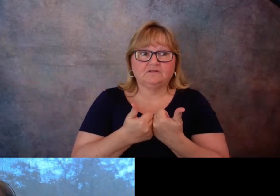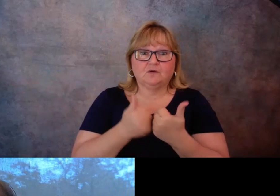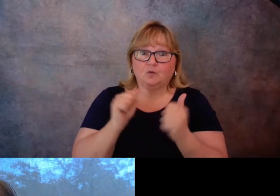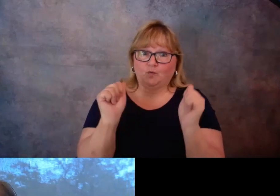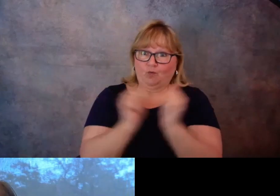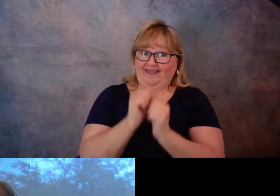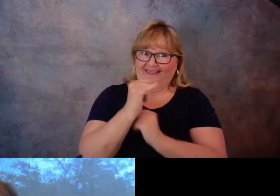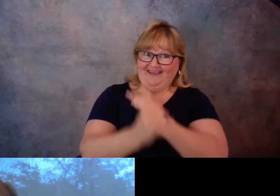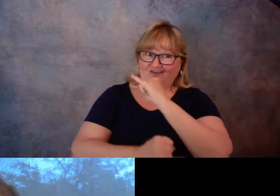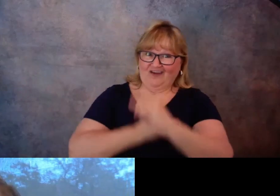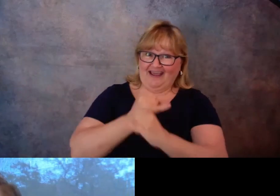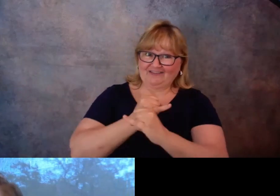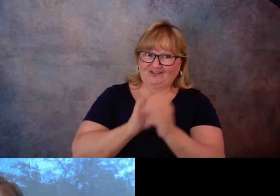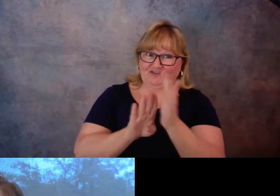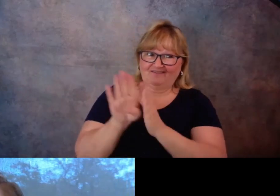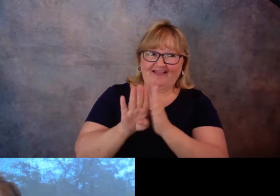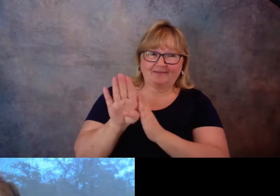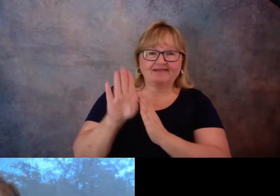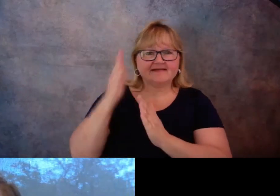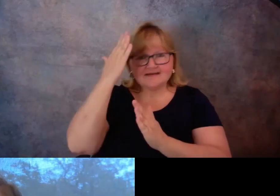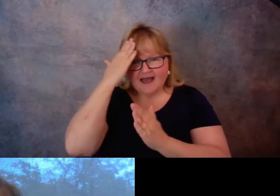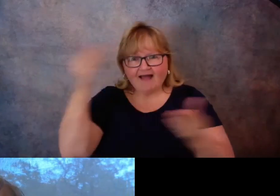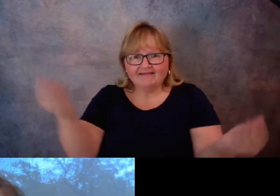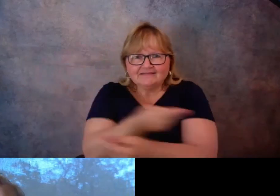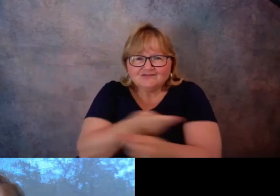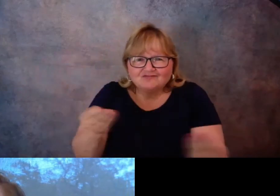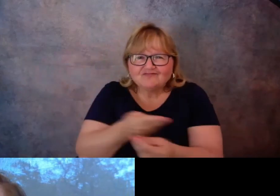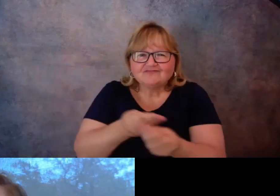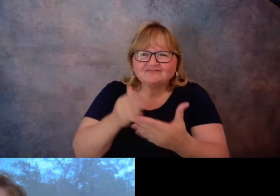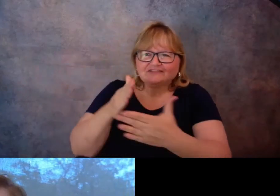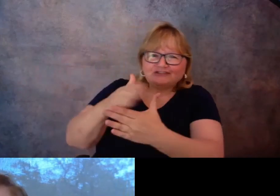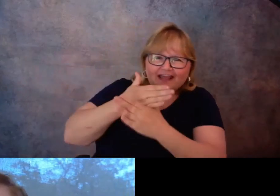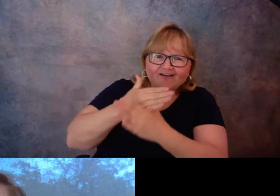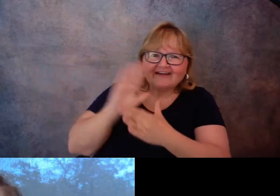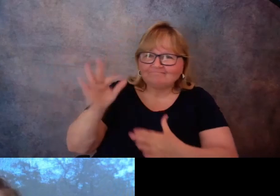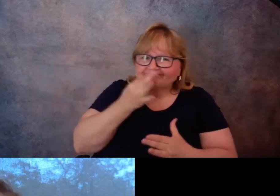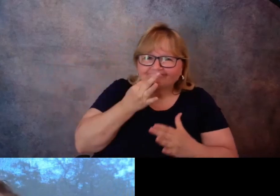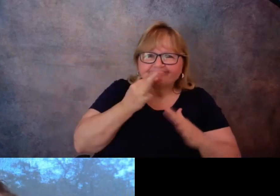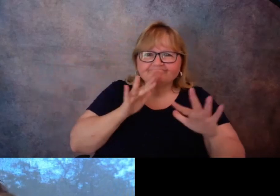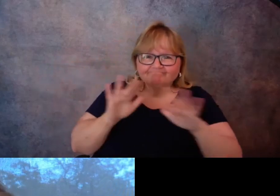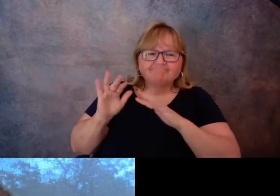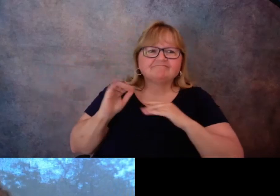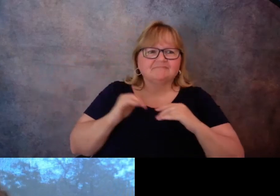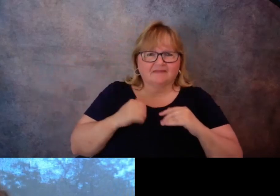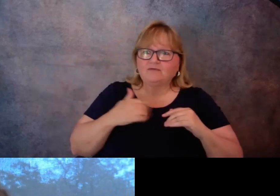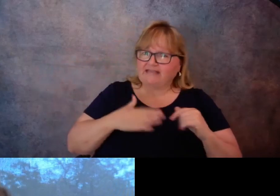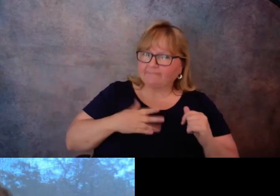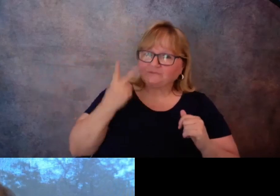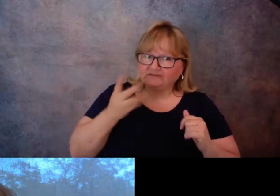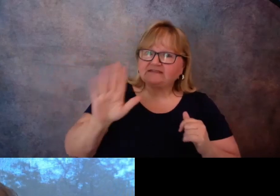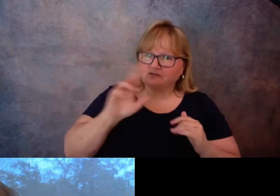international development is that knowledge sharing and expertise back and forth. And I was pleased to see the report that you did